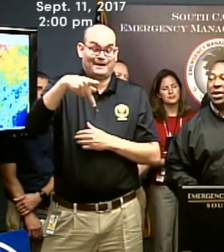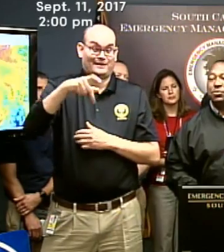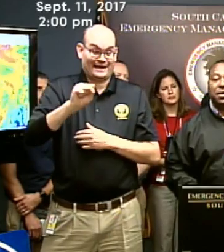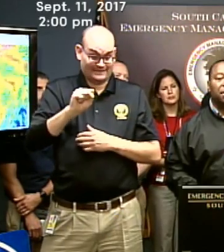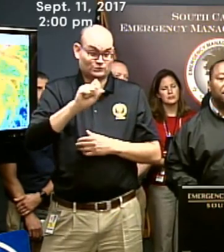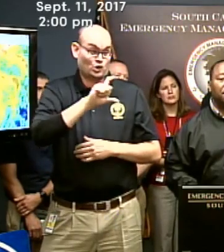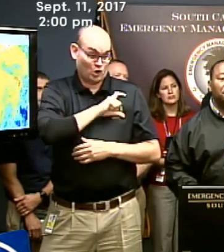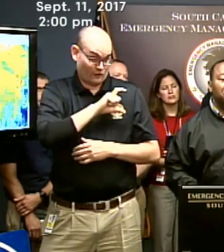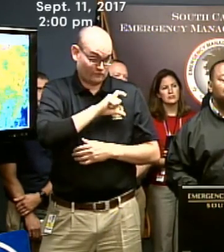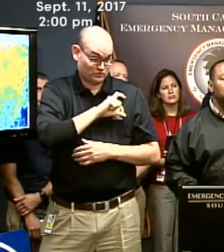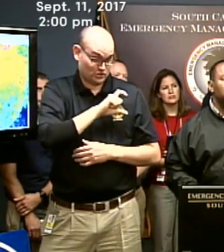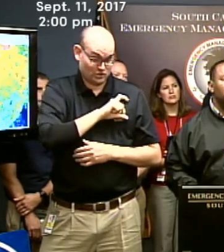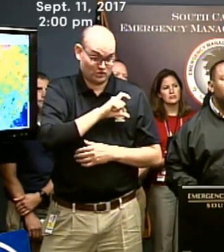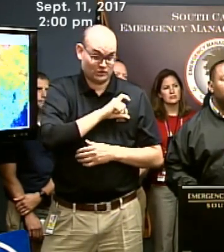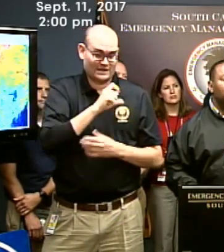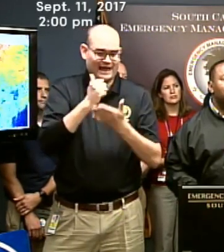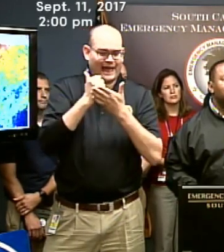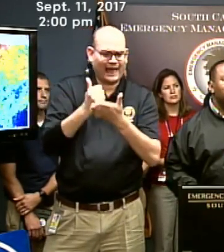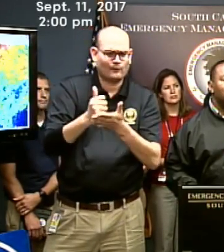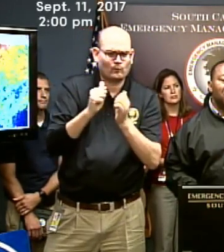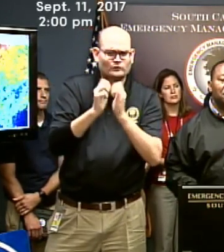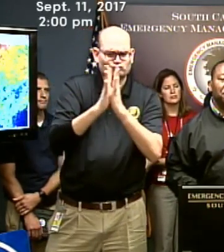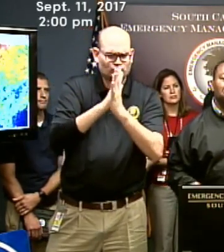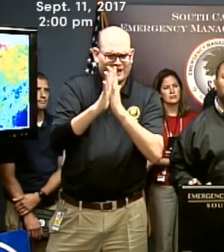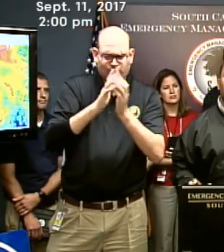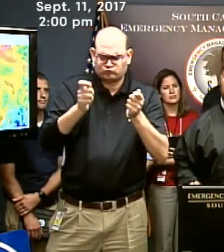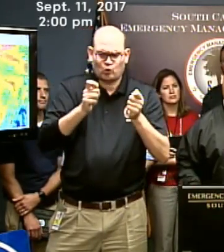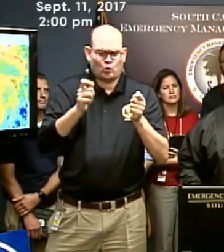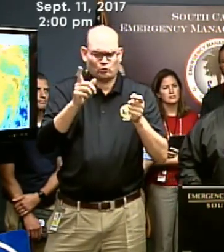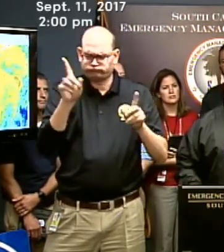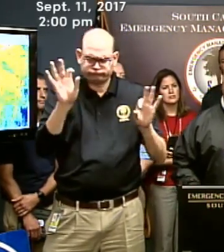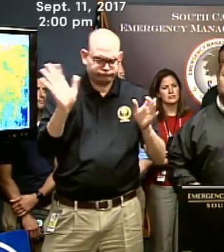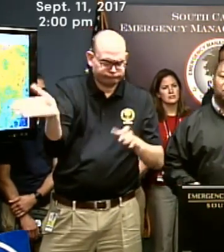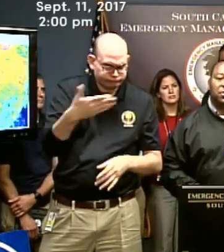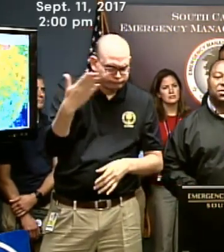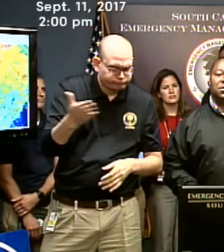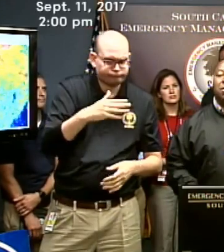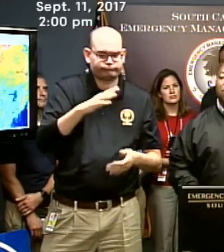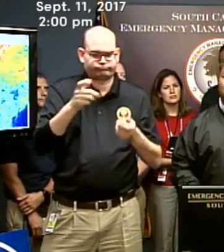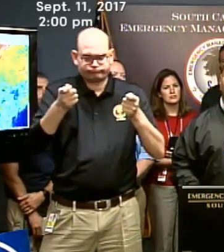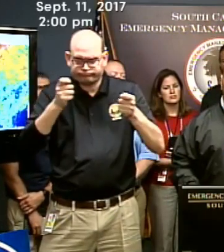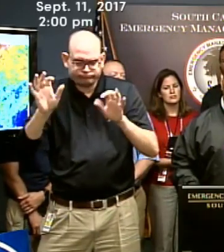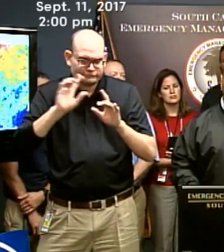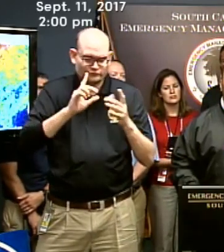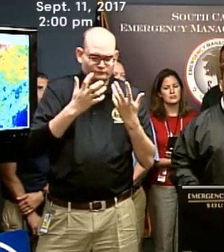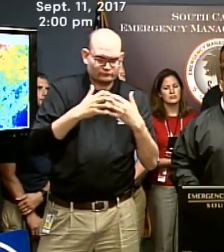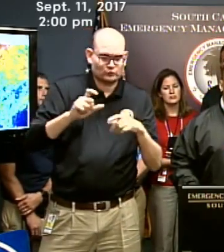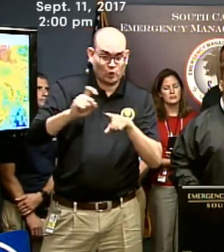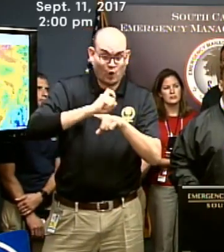traffic management missions. Right now, the majority of our calls for service are for